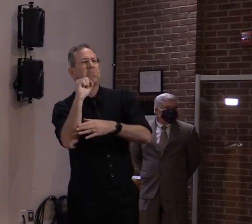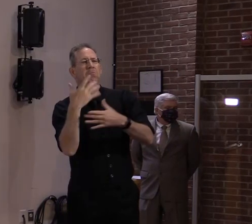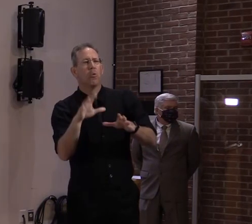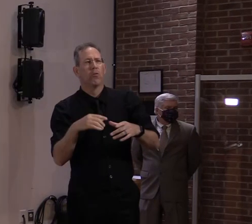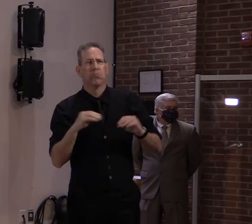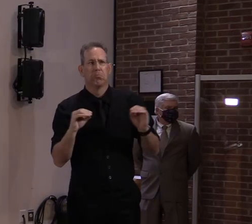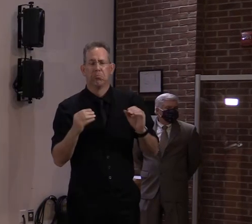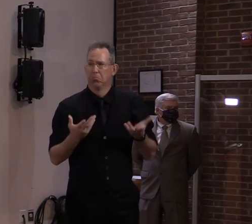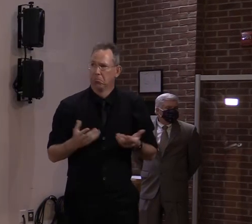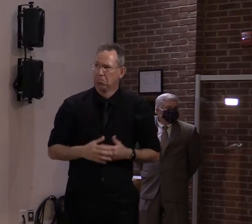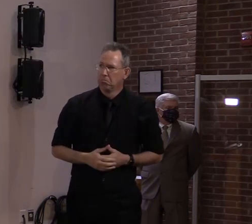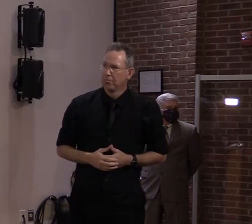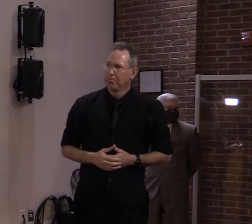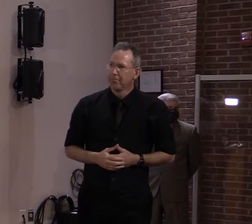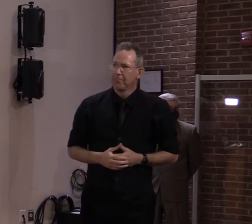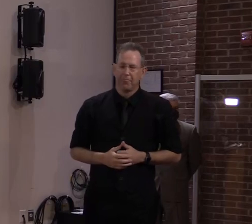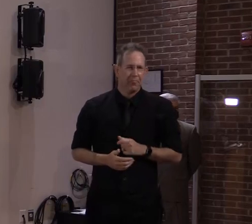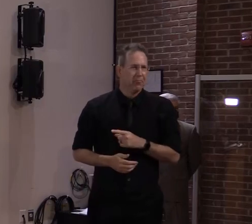All set, Aaron?